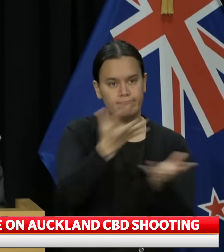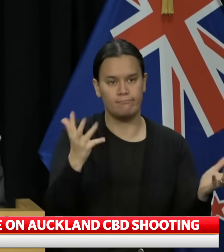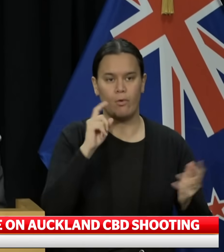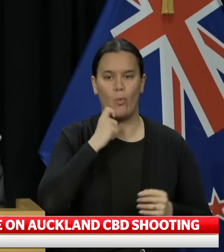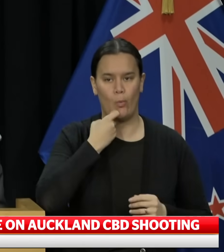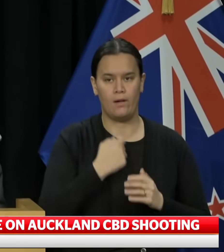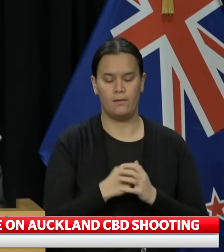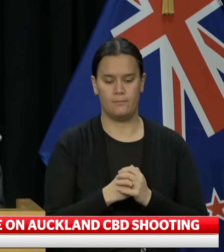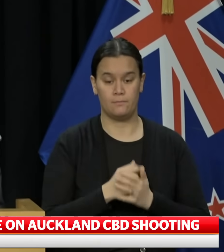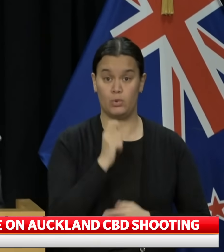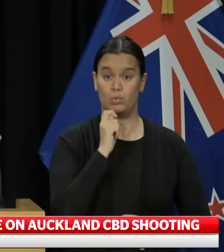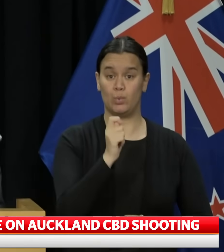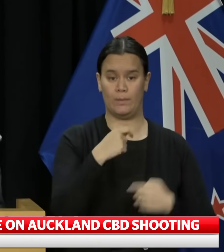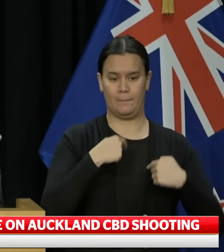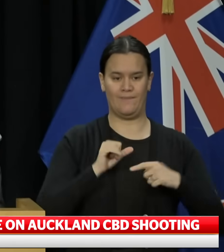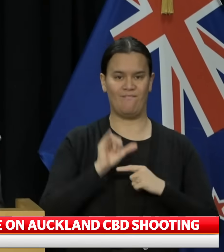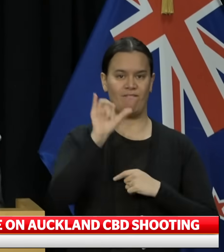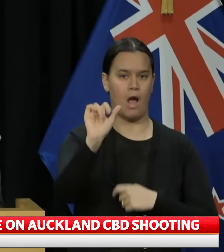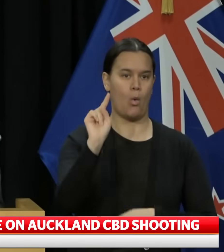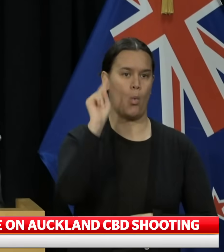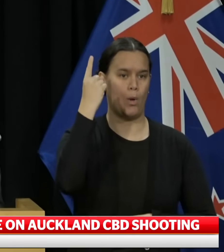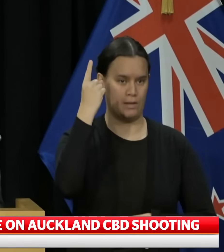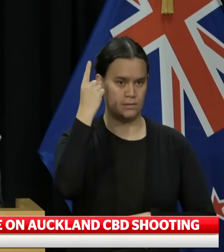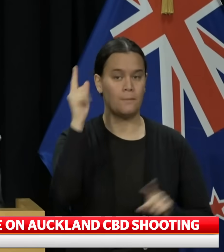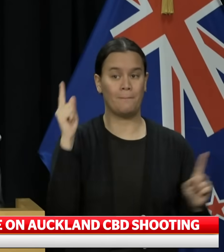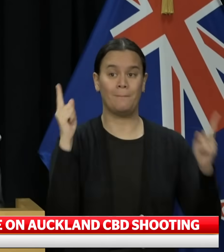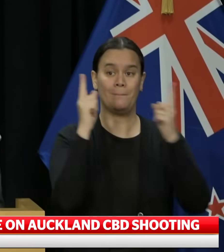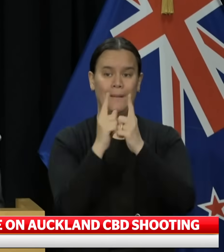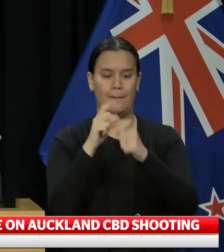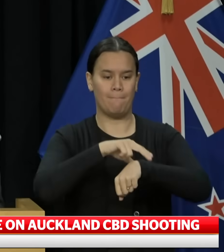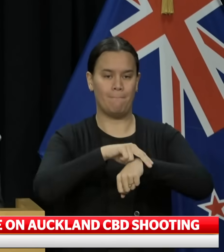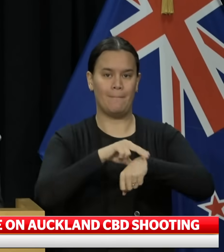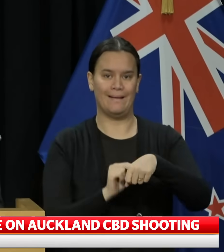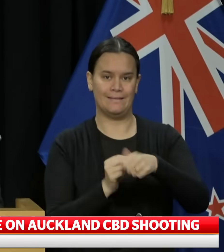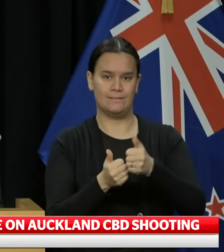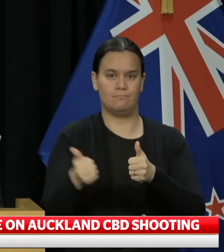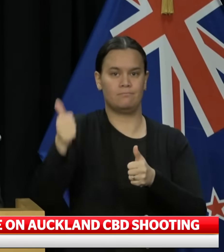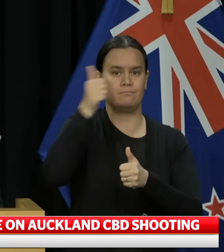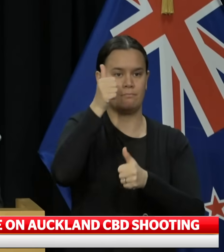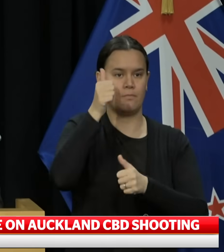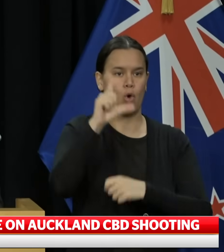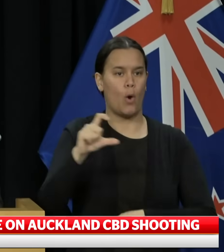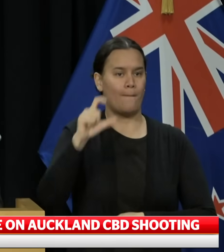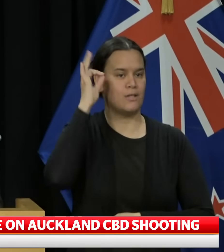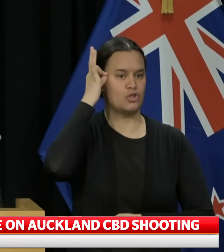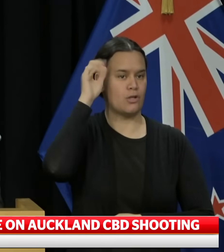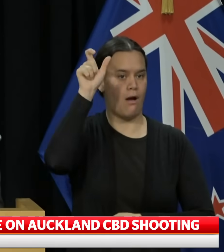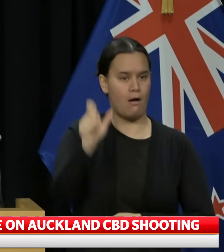to Auckland to join Police Commissioner Andrew Costa, who is also on his way to the scene.